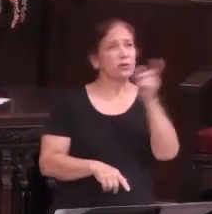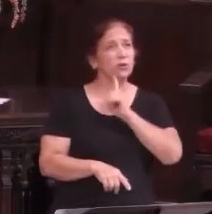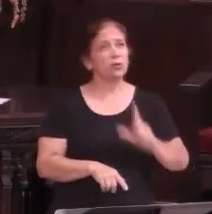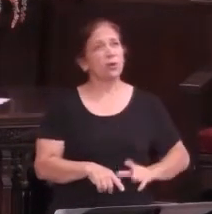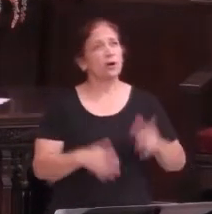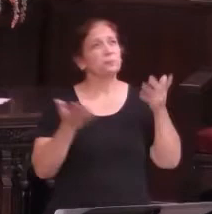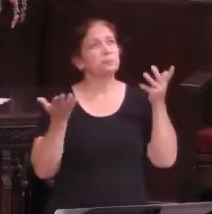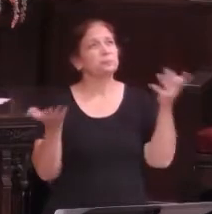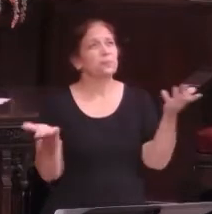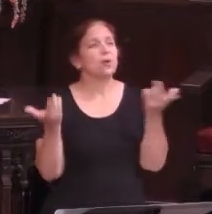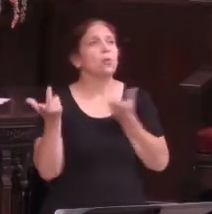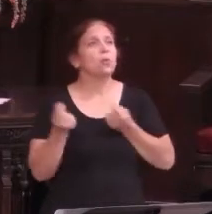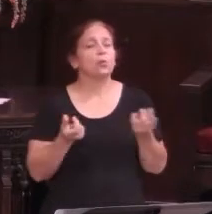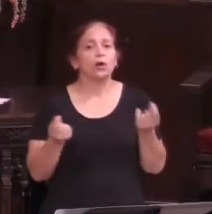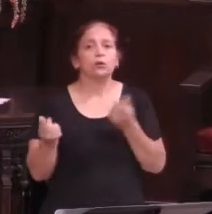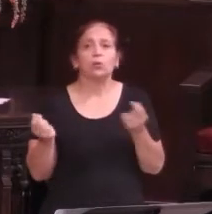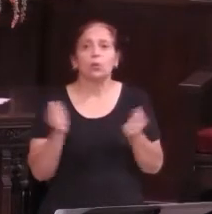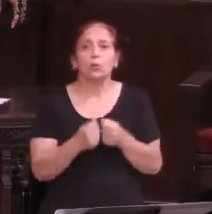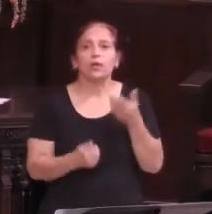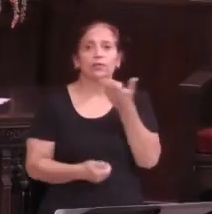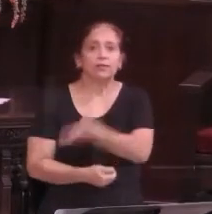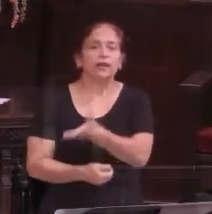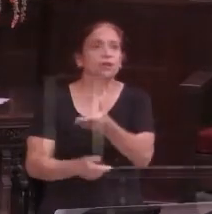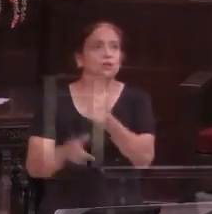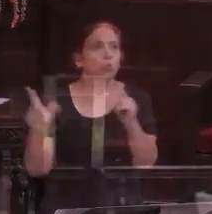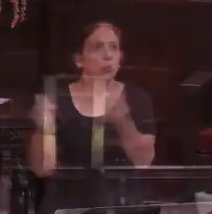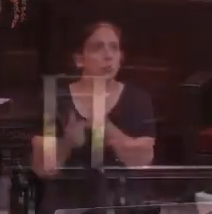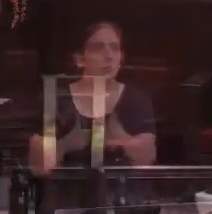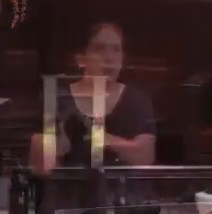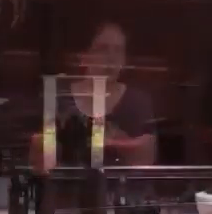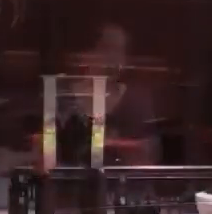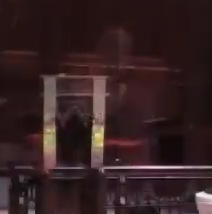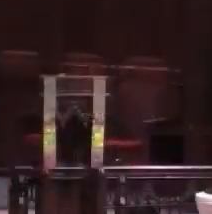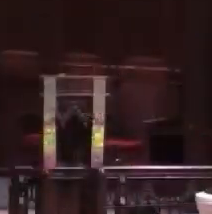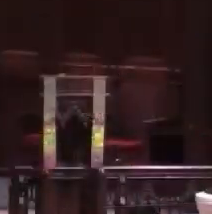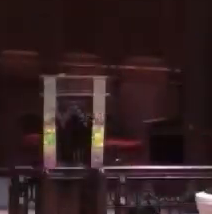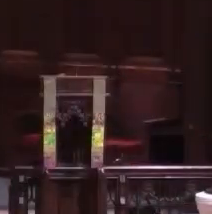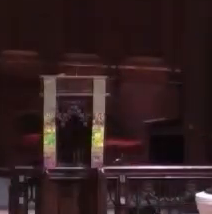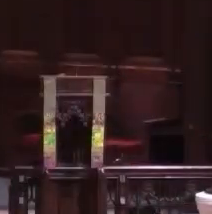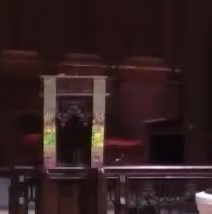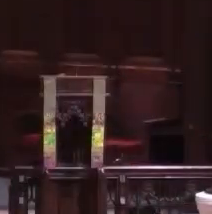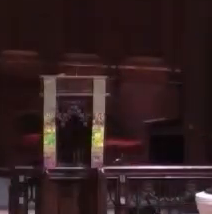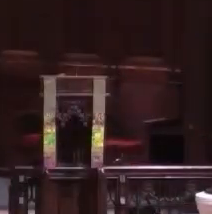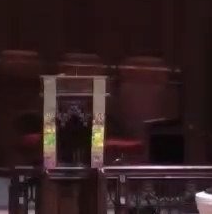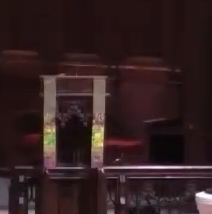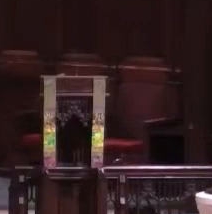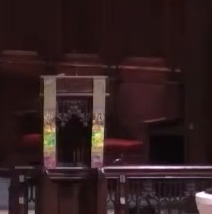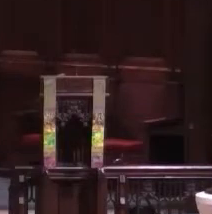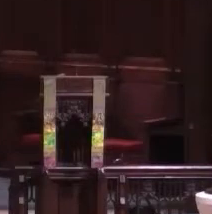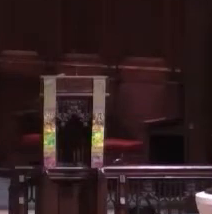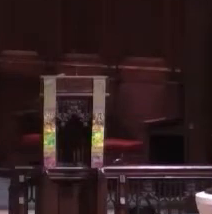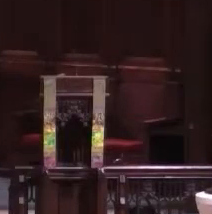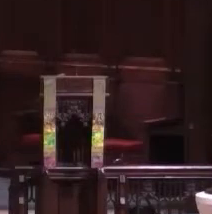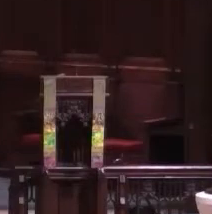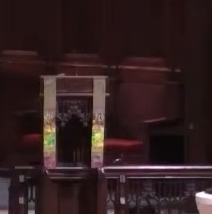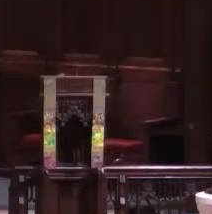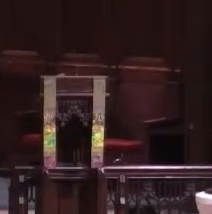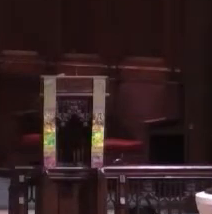Lord, "What shall I do with this people? They are almost ready to stone